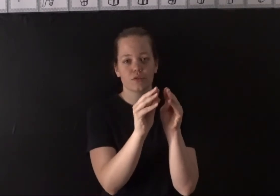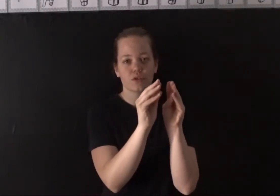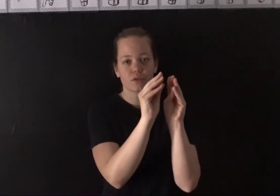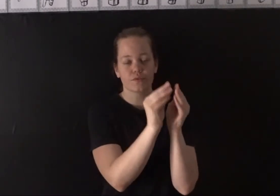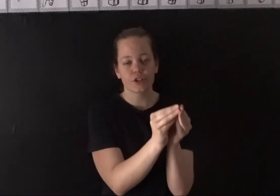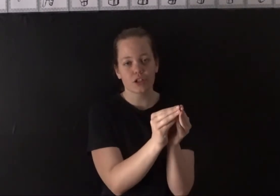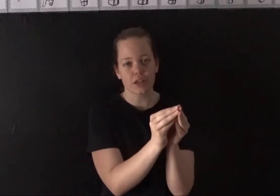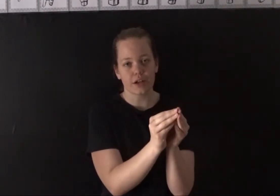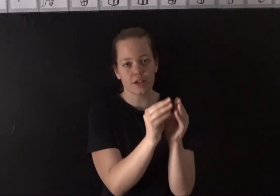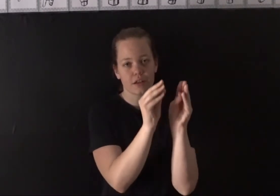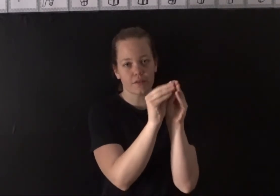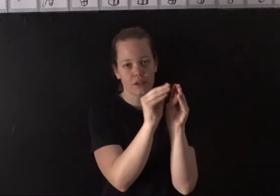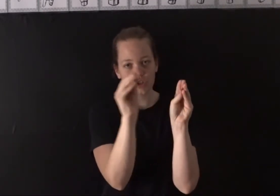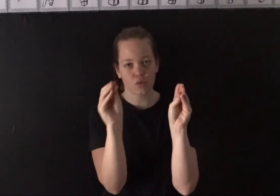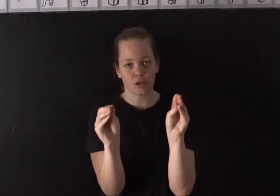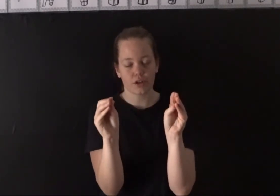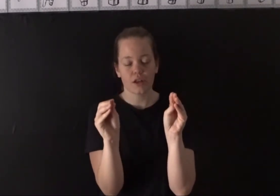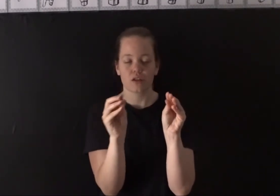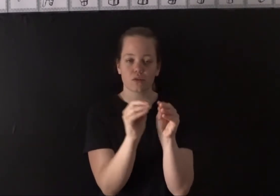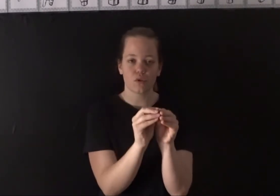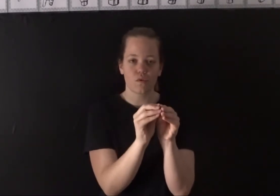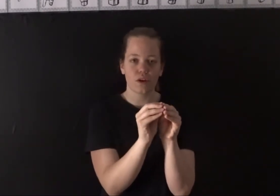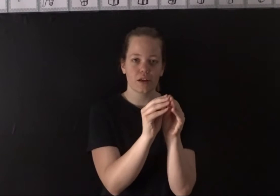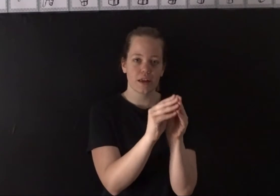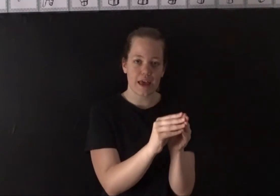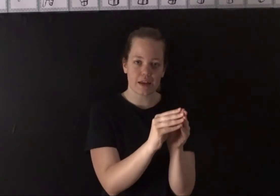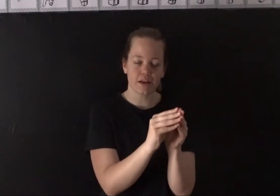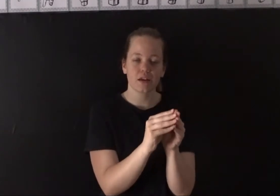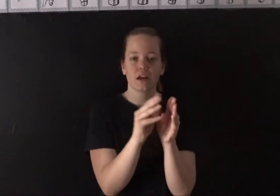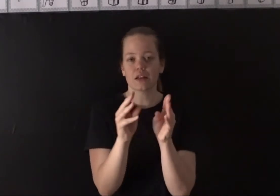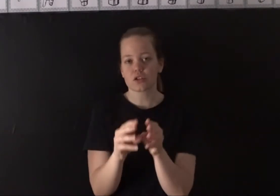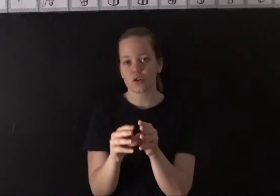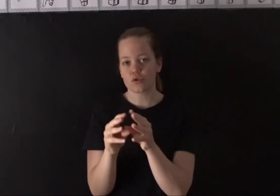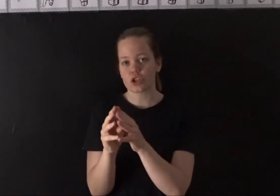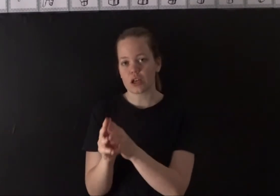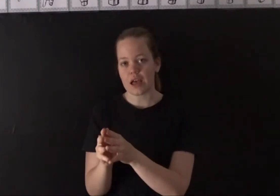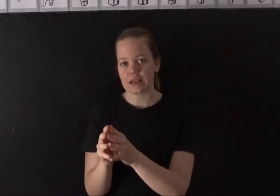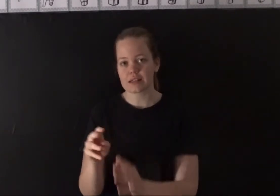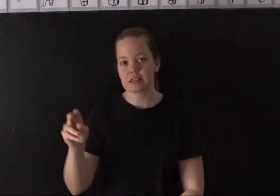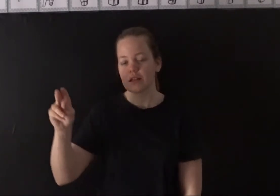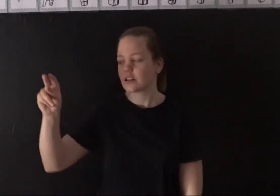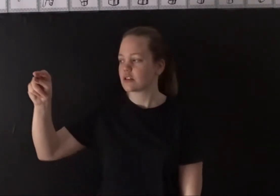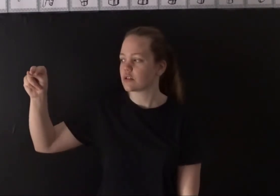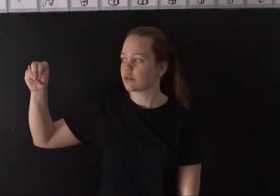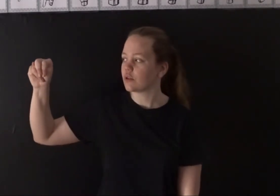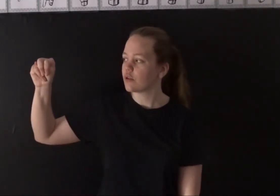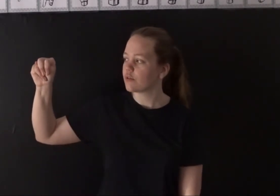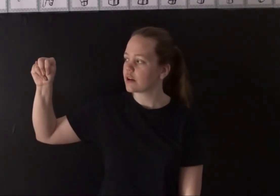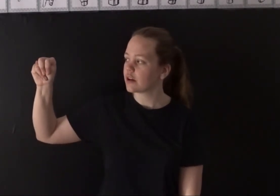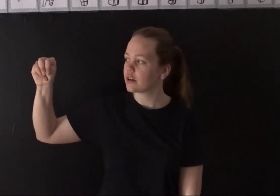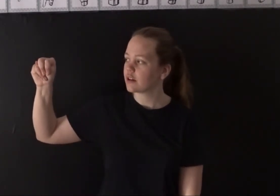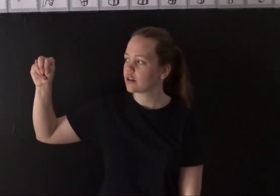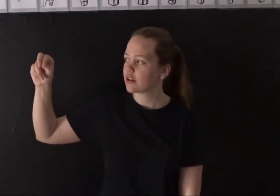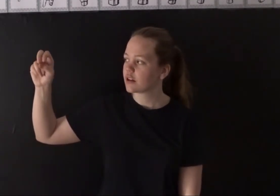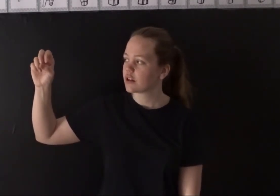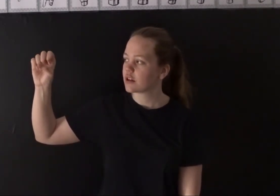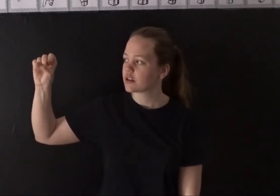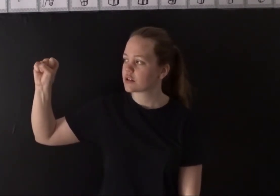those first letters of each word. So Nova, N, and Scotia, S. So Nova